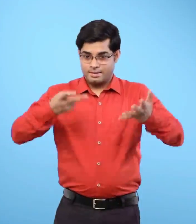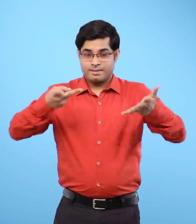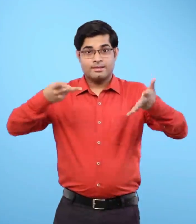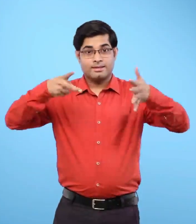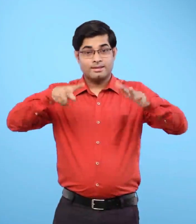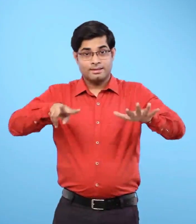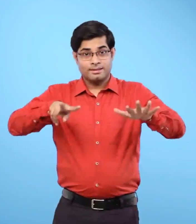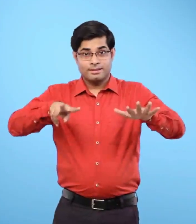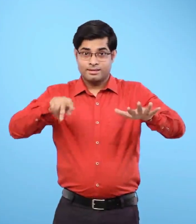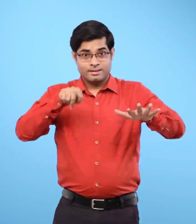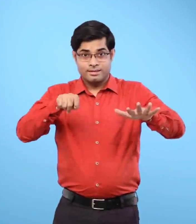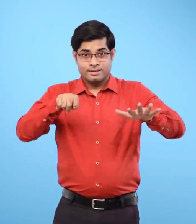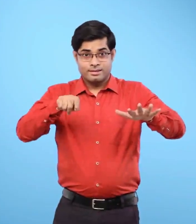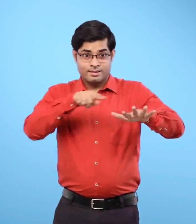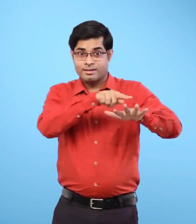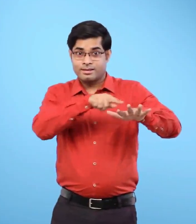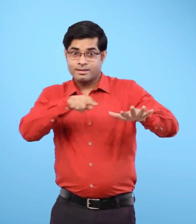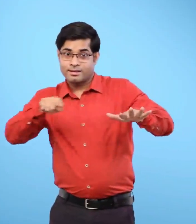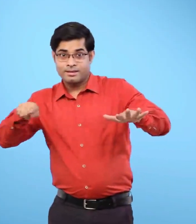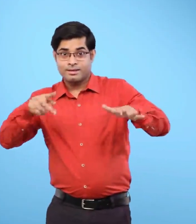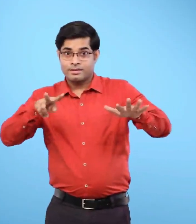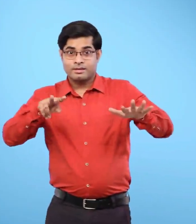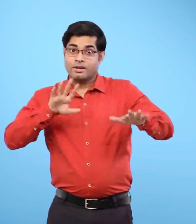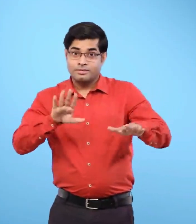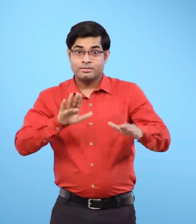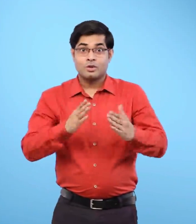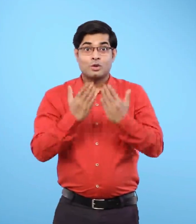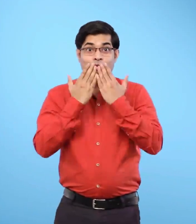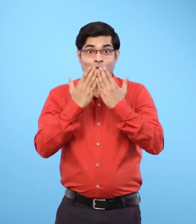Which day of the week do you like best at school?